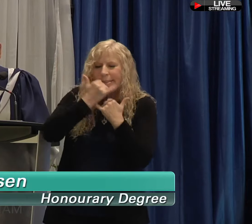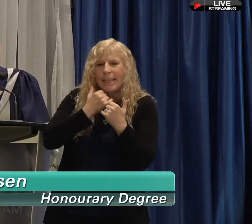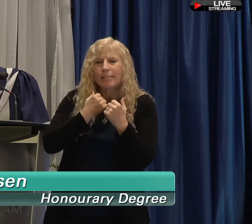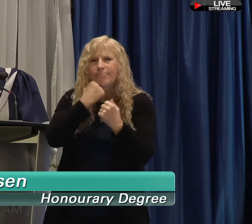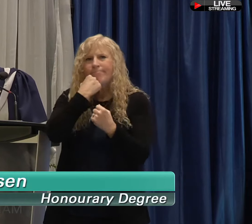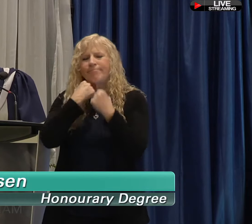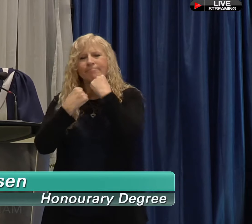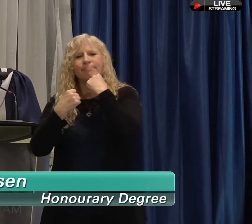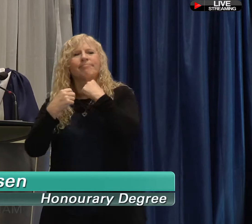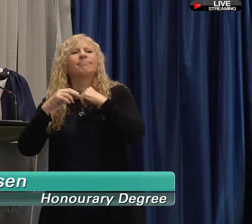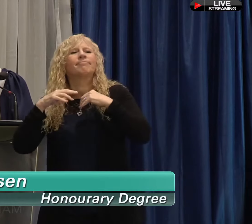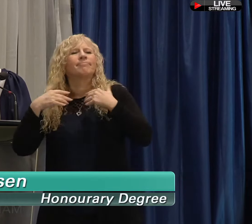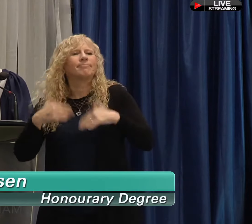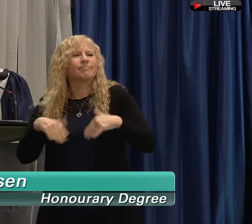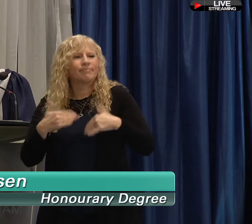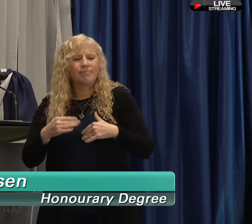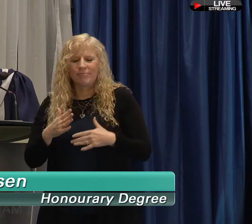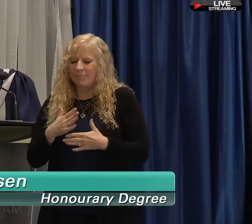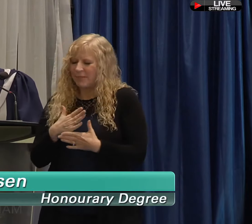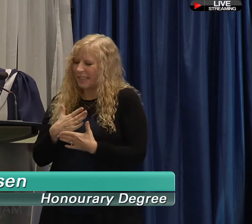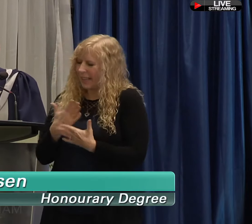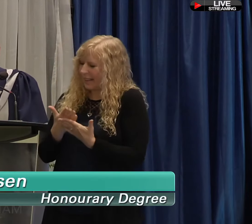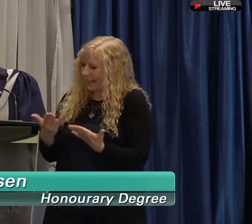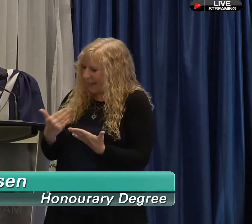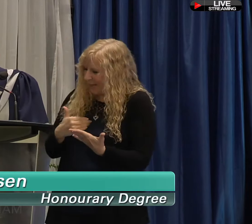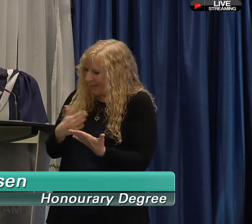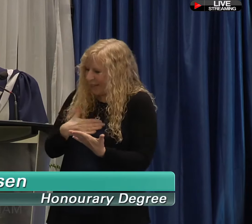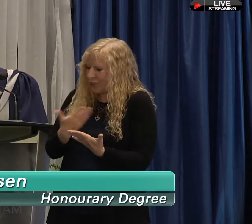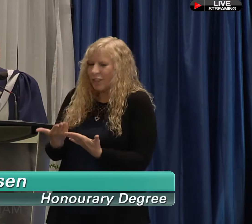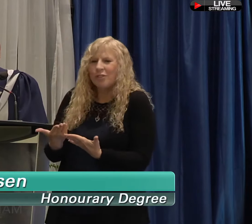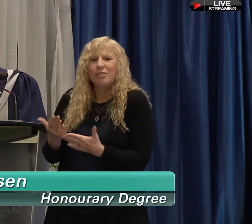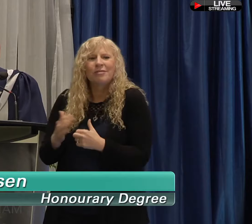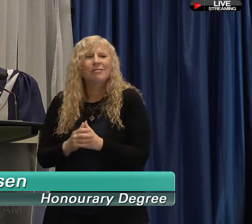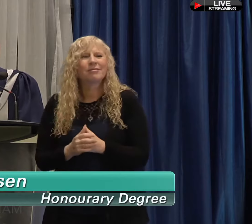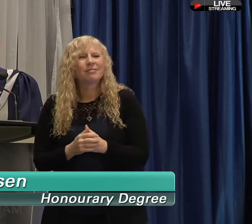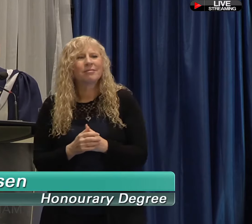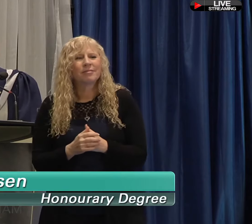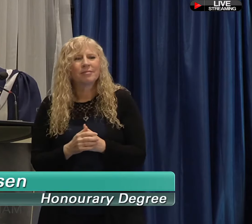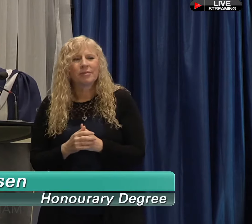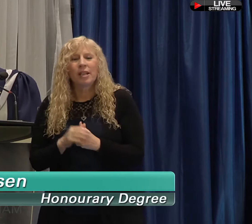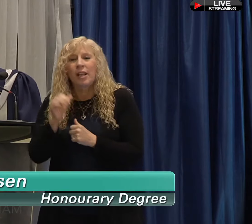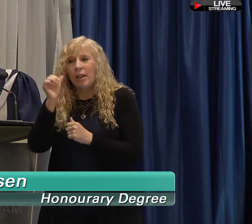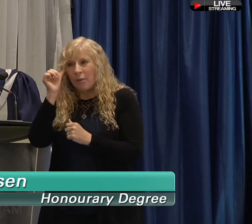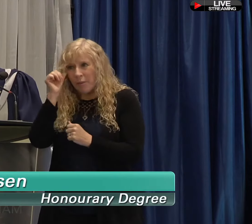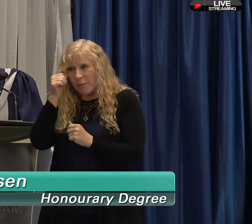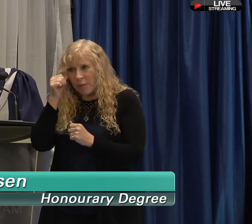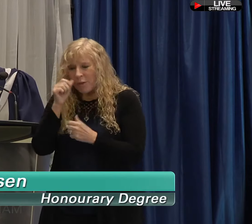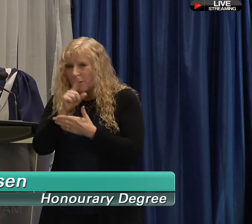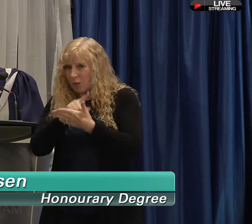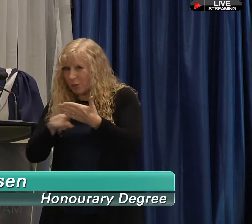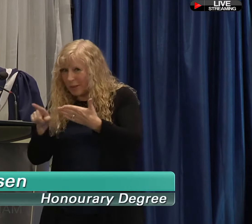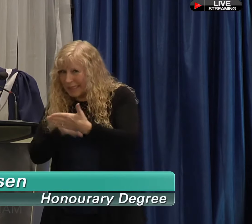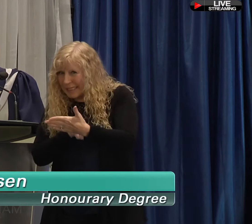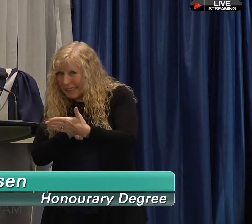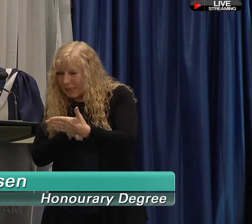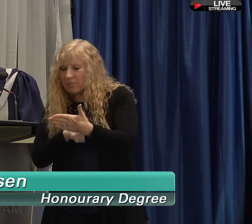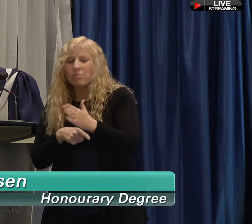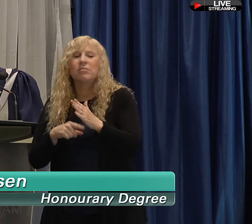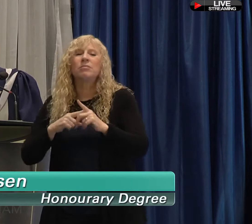be generous with your praise. Be mindful of your criticism, be